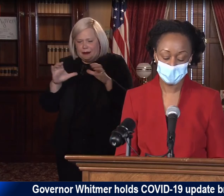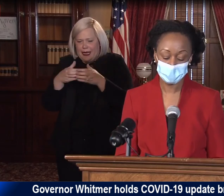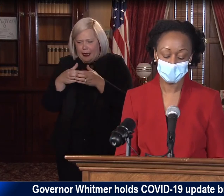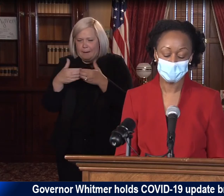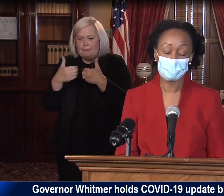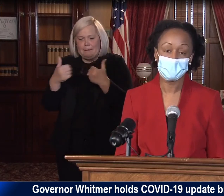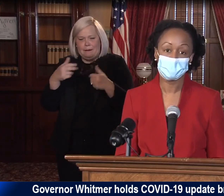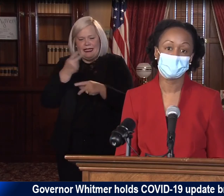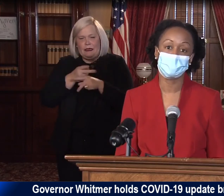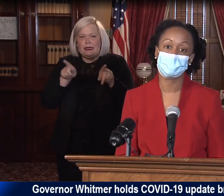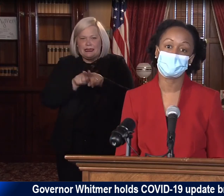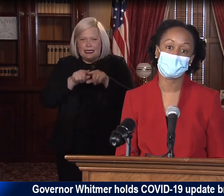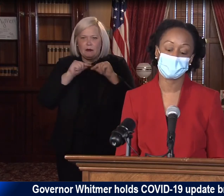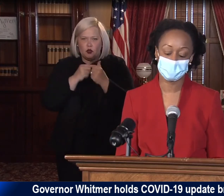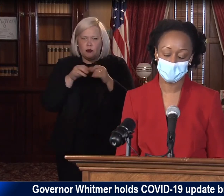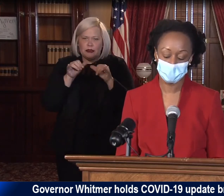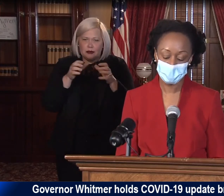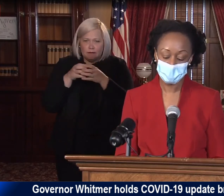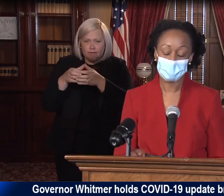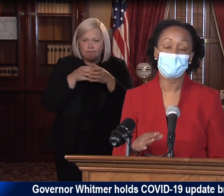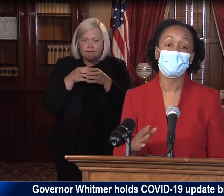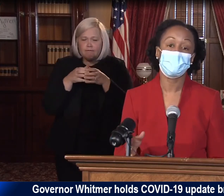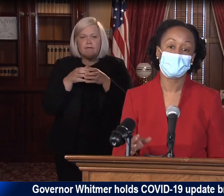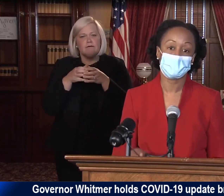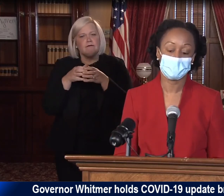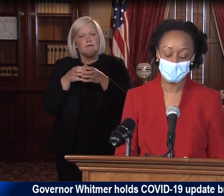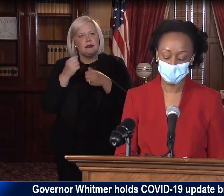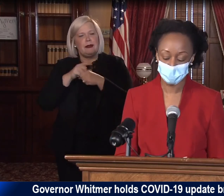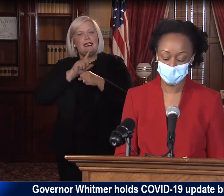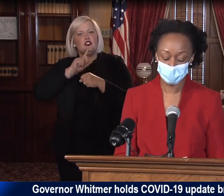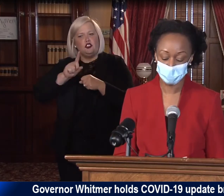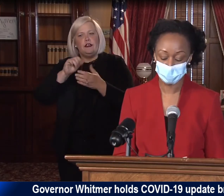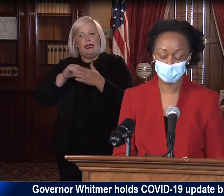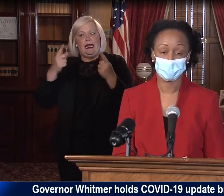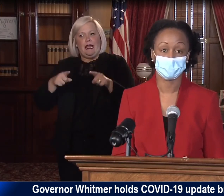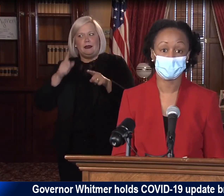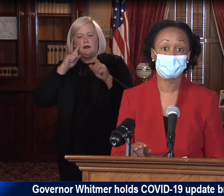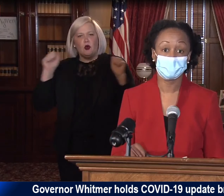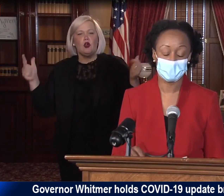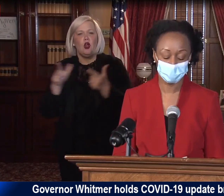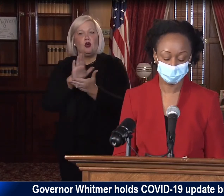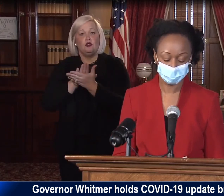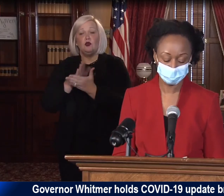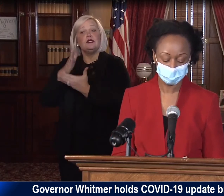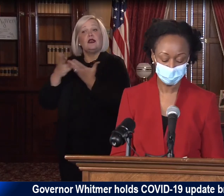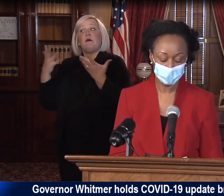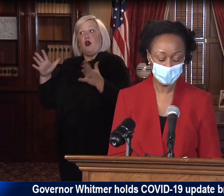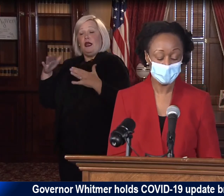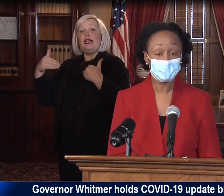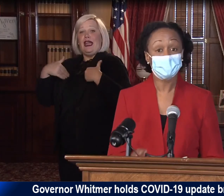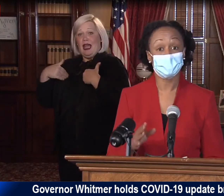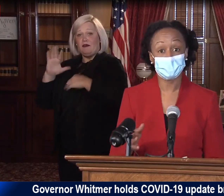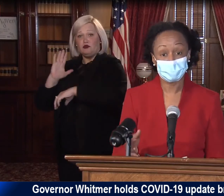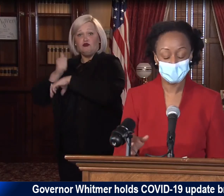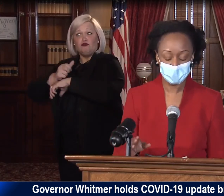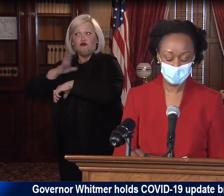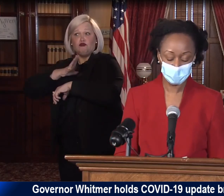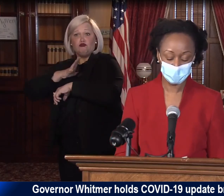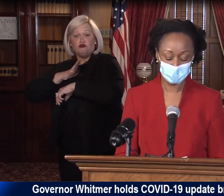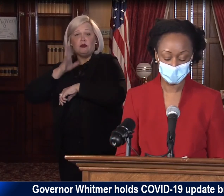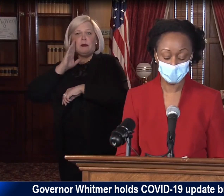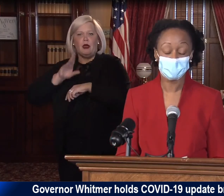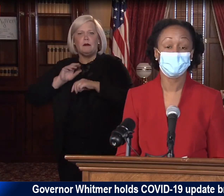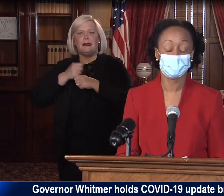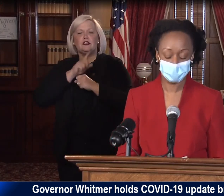schools, and is how many students across the state are already engaging in in-person learning today. Starting